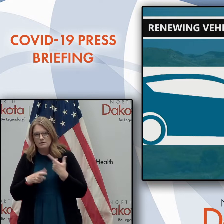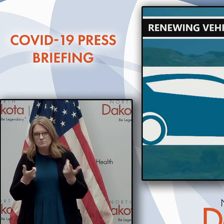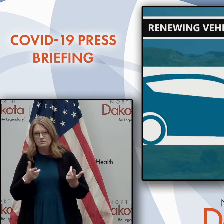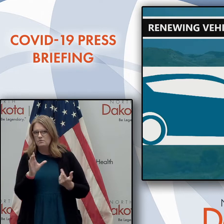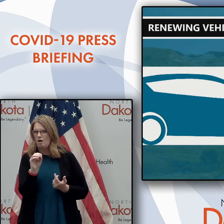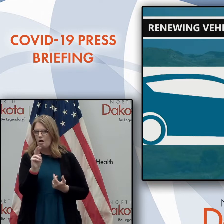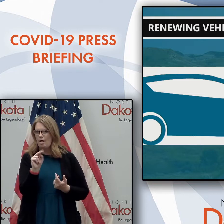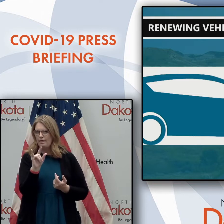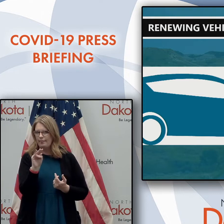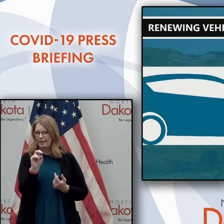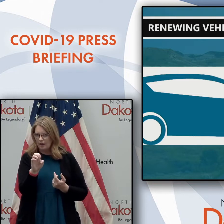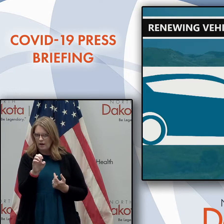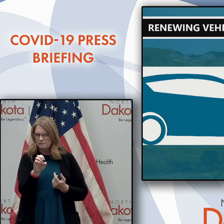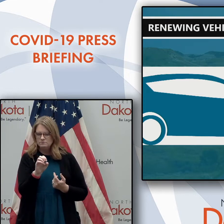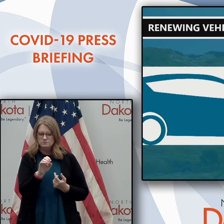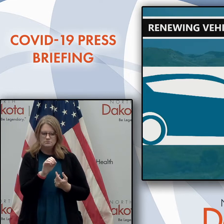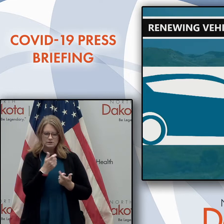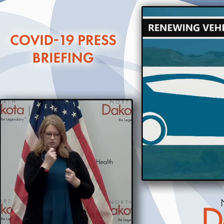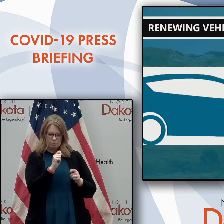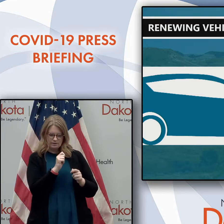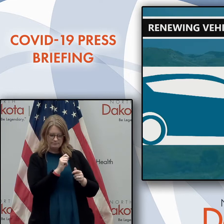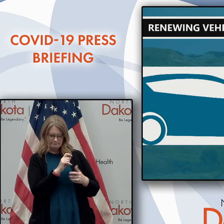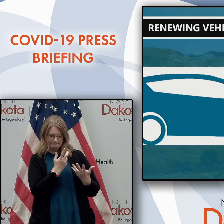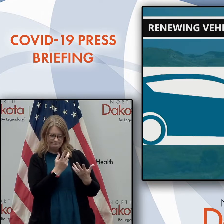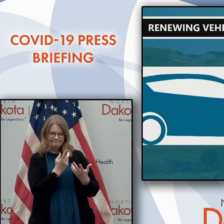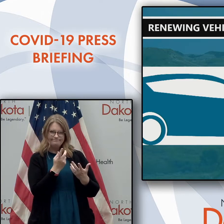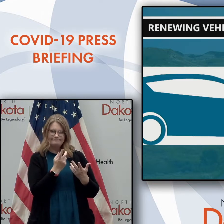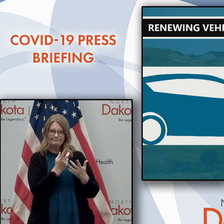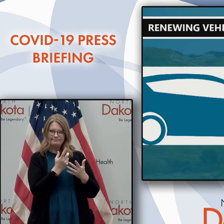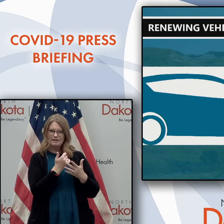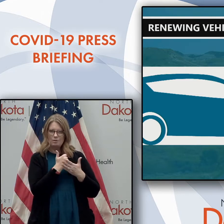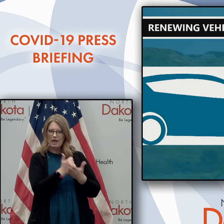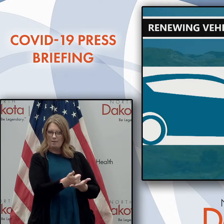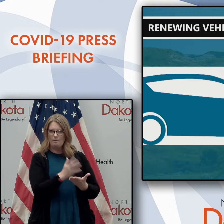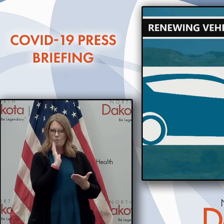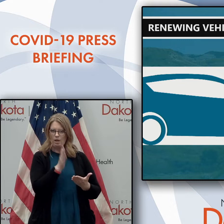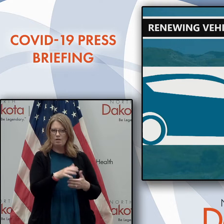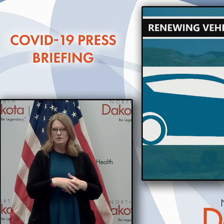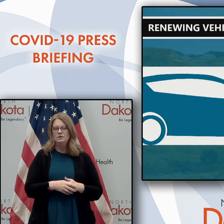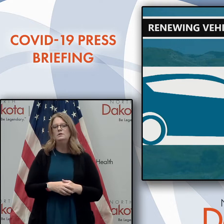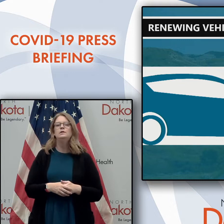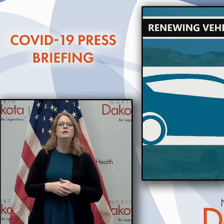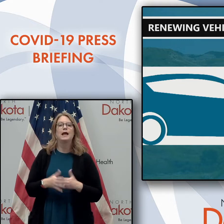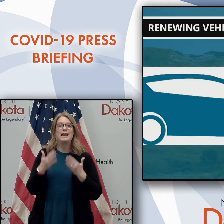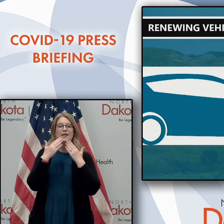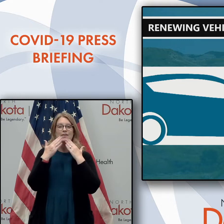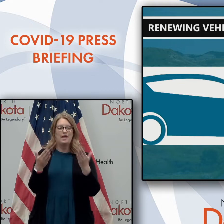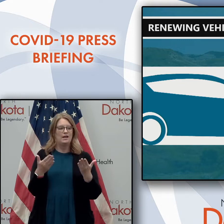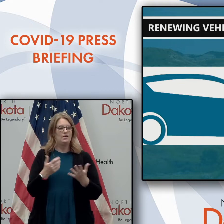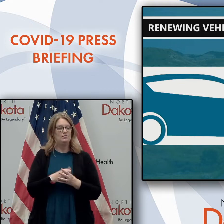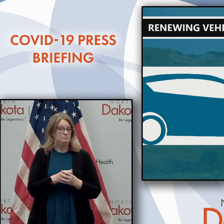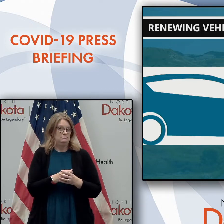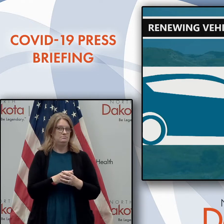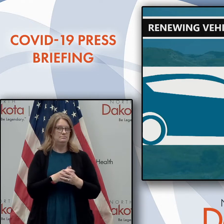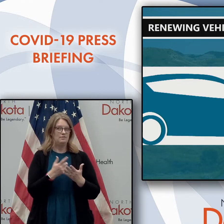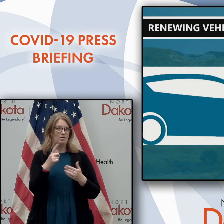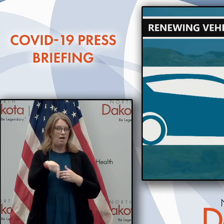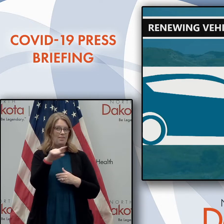go online versus making an appointment. So again, thank you, and for all the good news coming out of